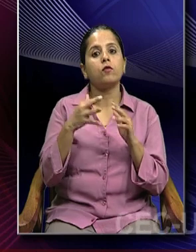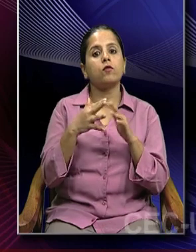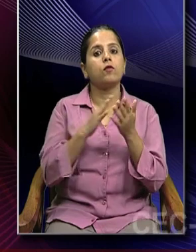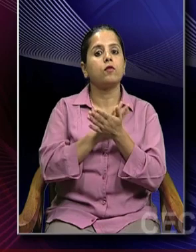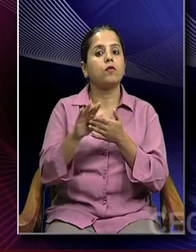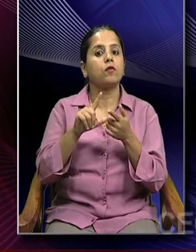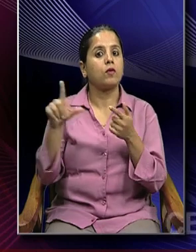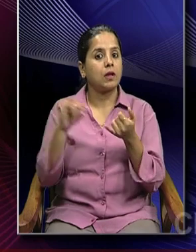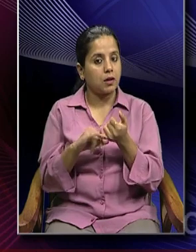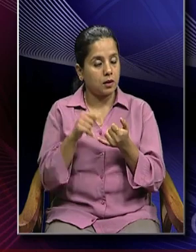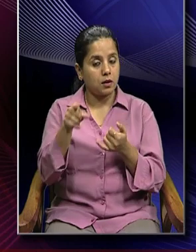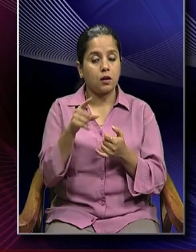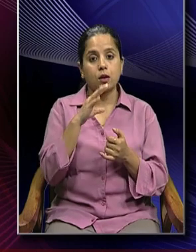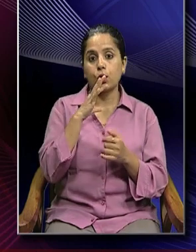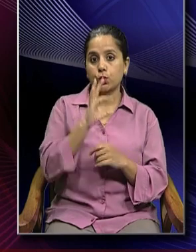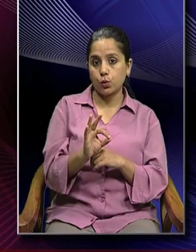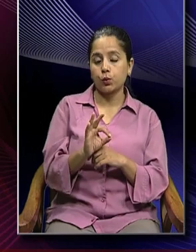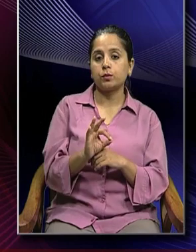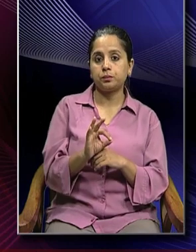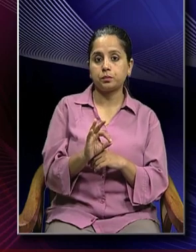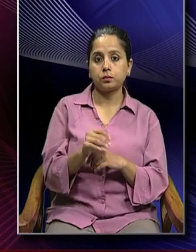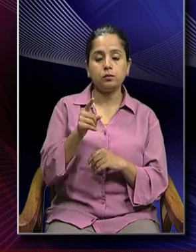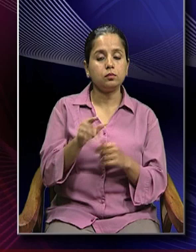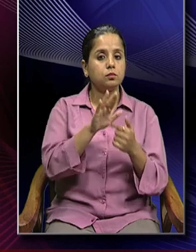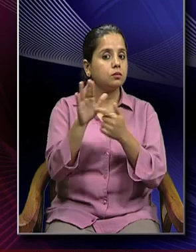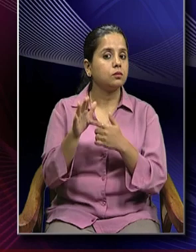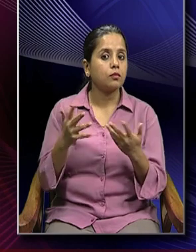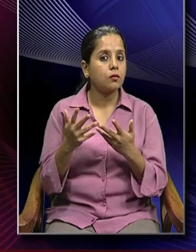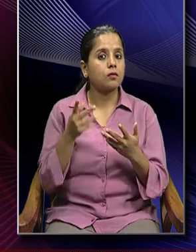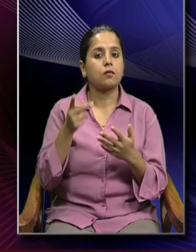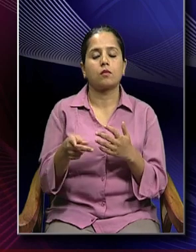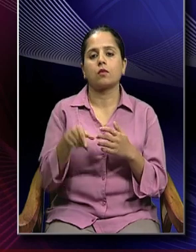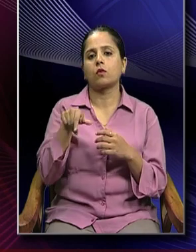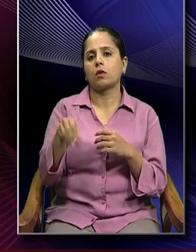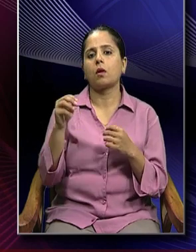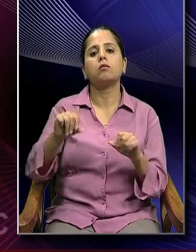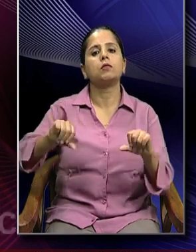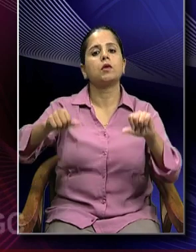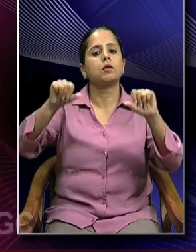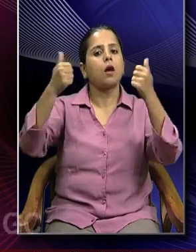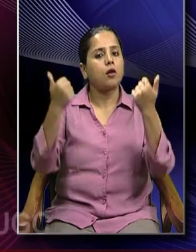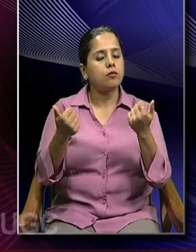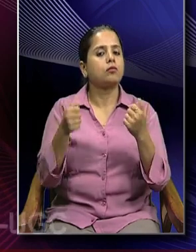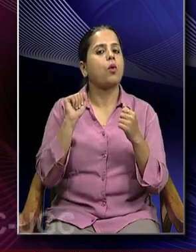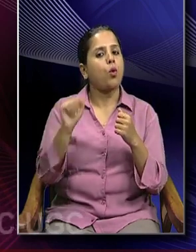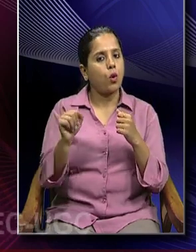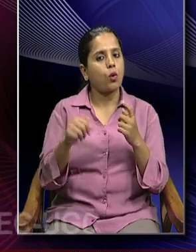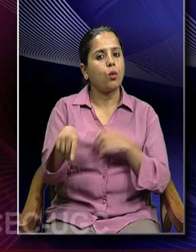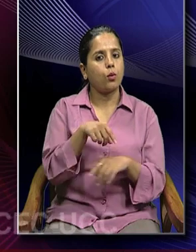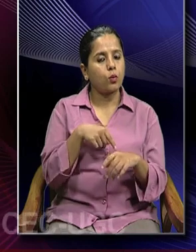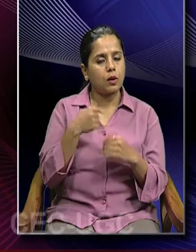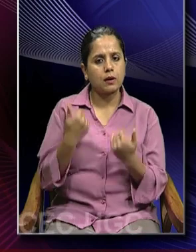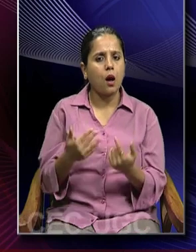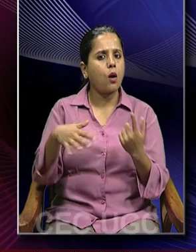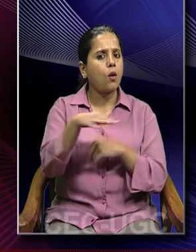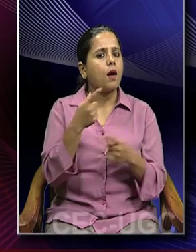wheels, it is actually basically indicative of the key success factors in the sector. What is the trend